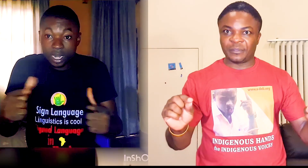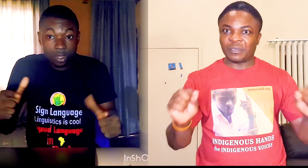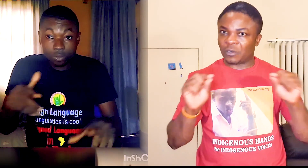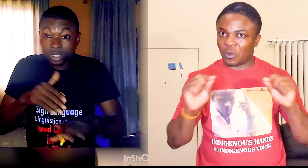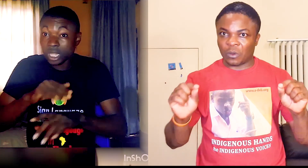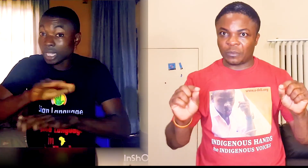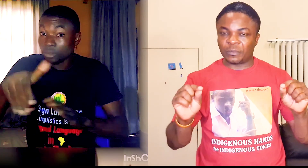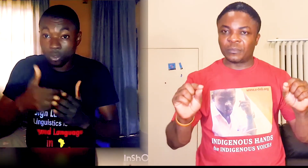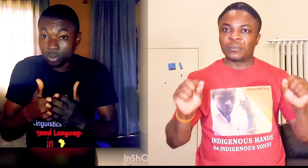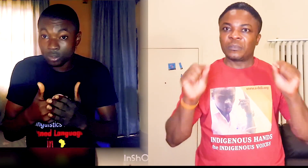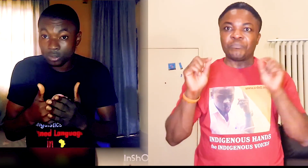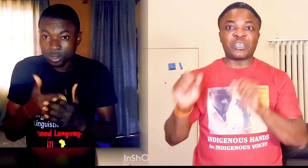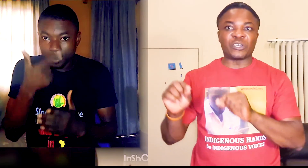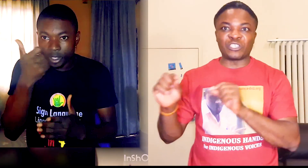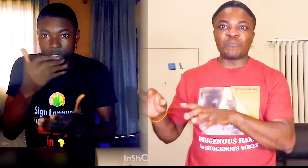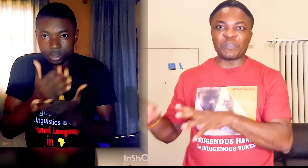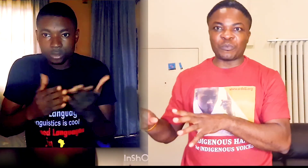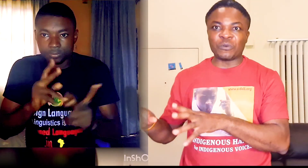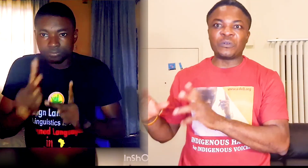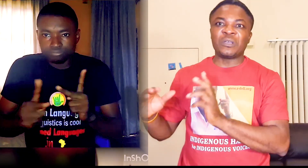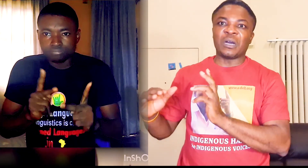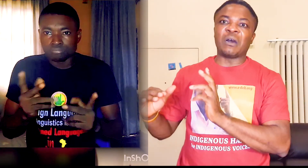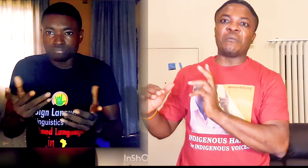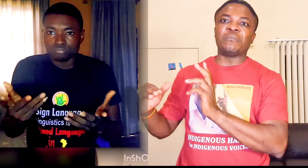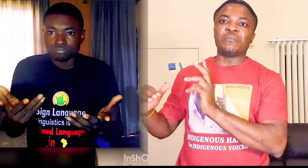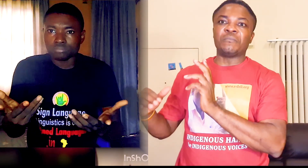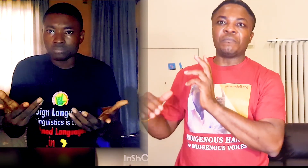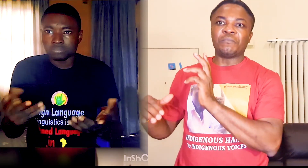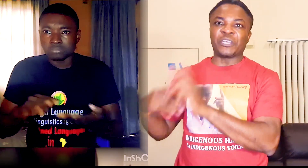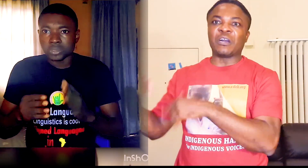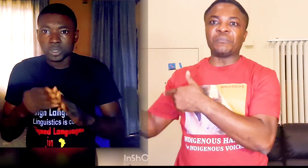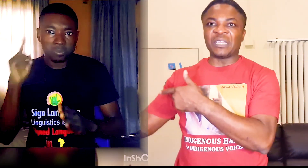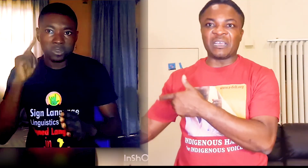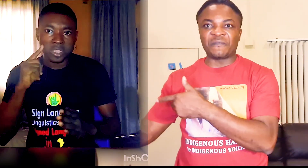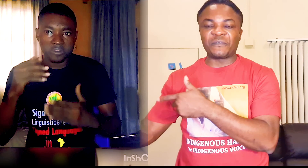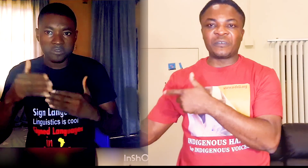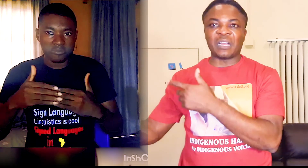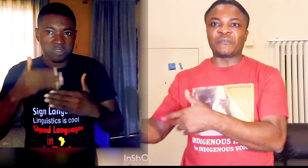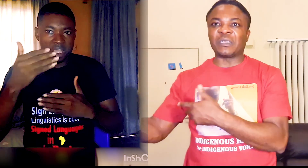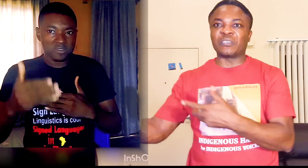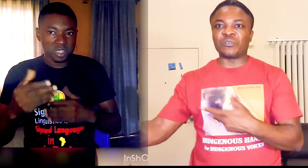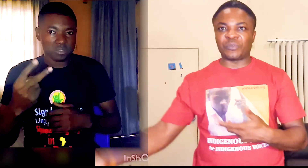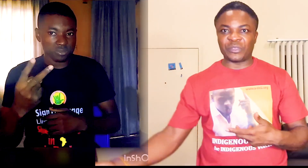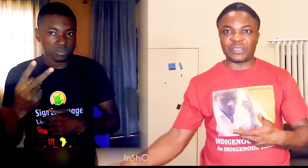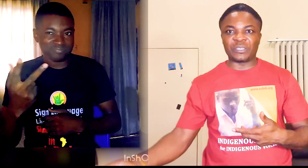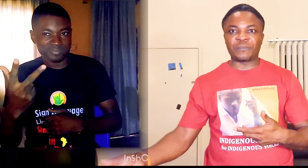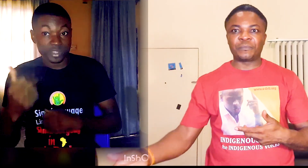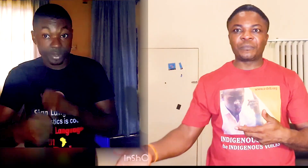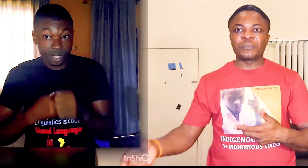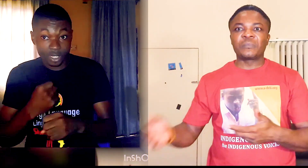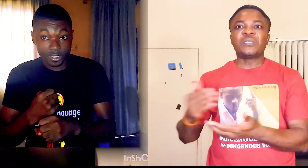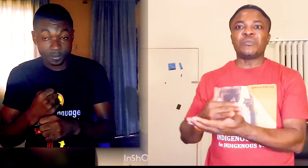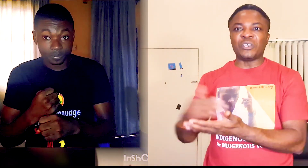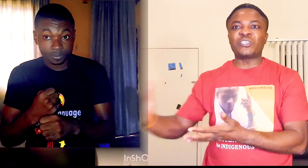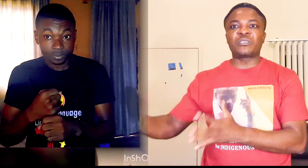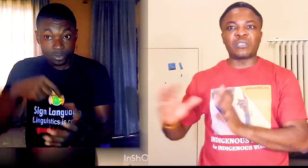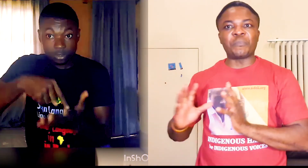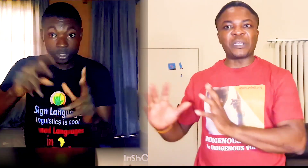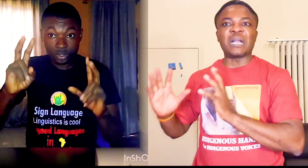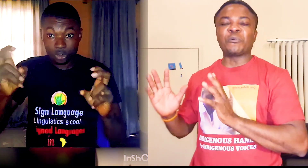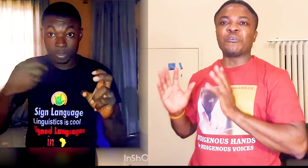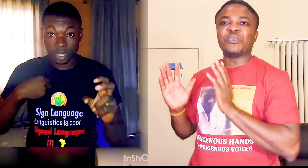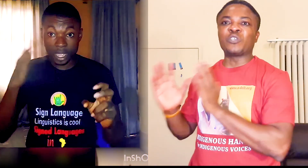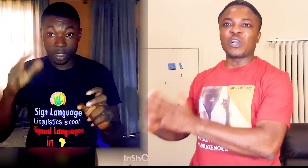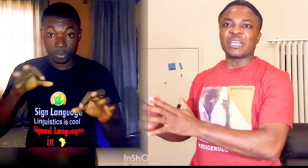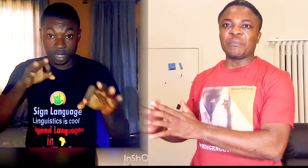language at all, because some people become deaf after like 2-3 years. This